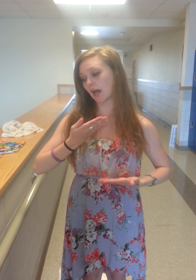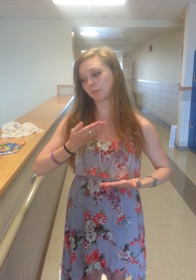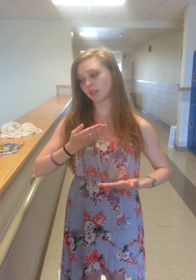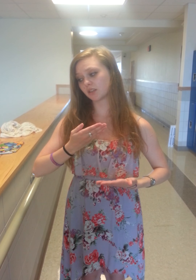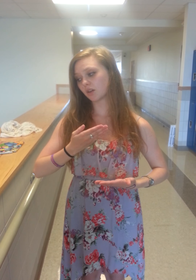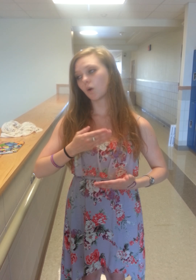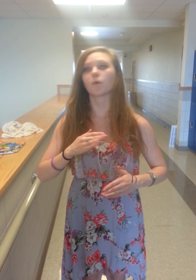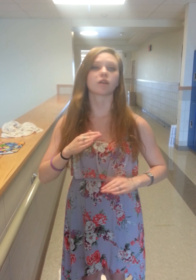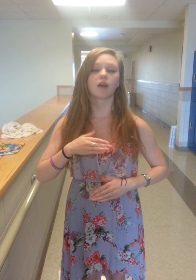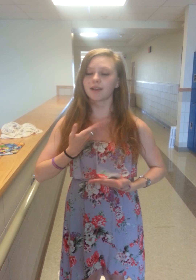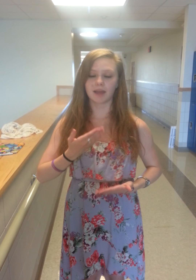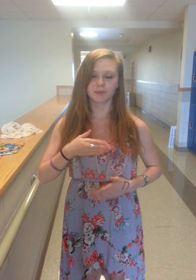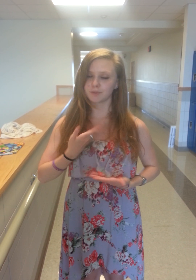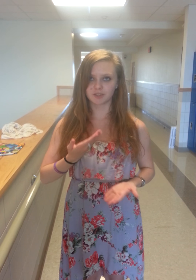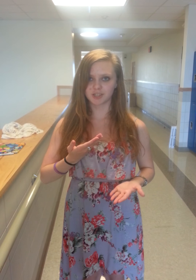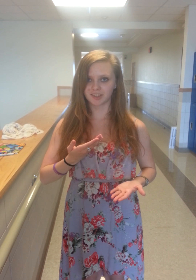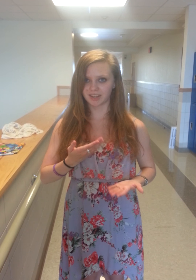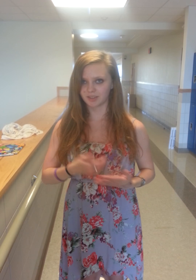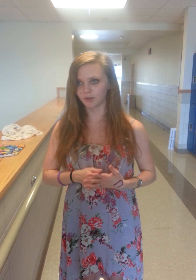Happy or not happy while you shake your head no.